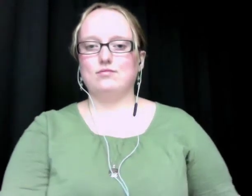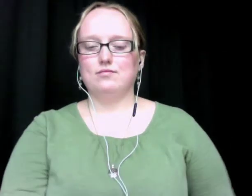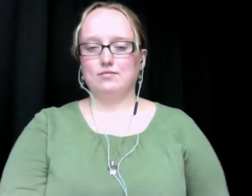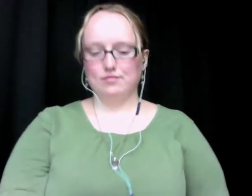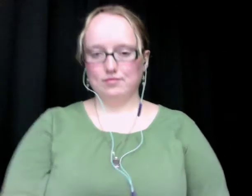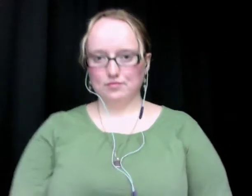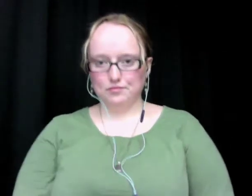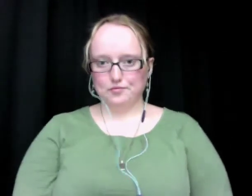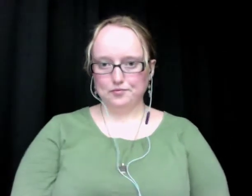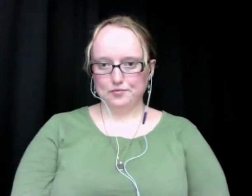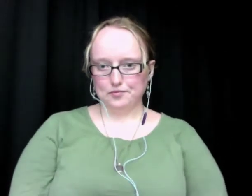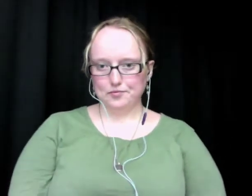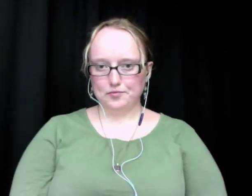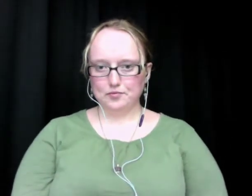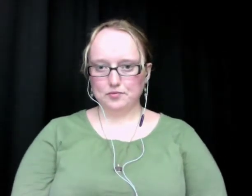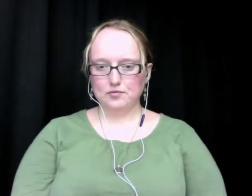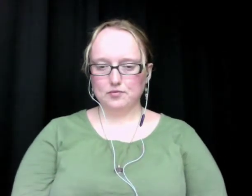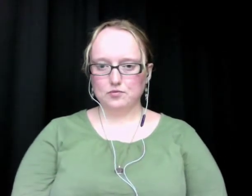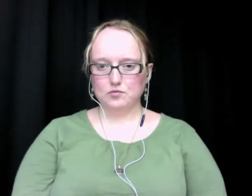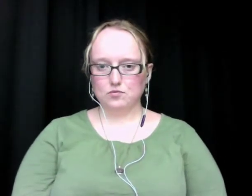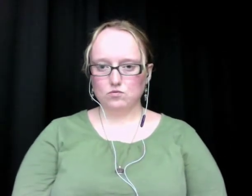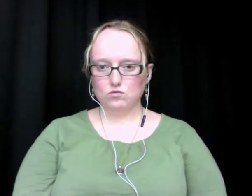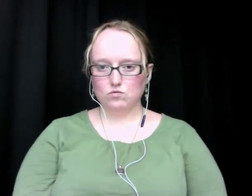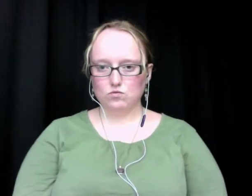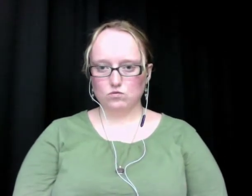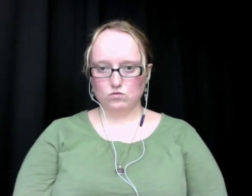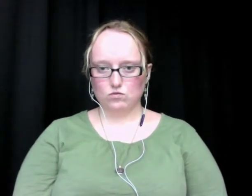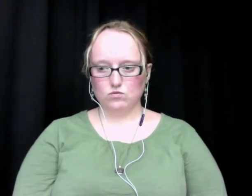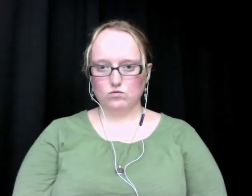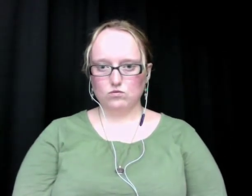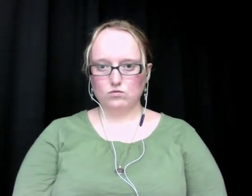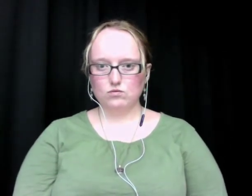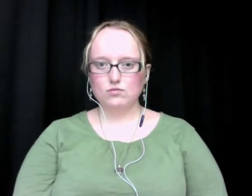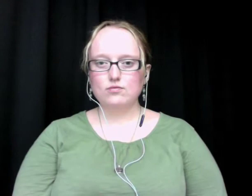name is Amber Lunas, and I'm going to teach you how to make a newspaper.